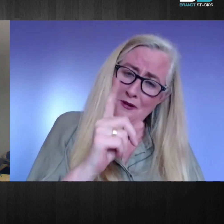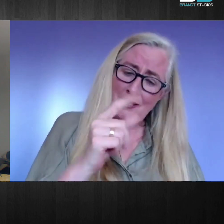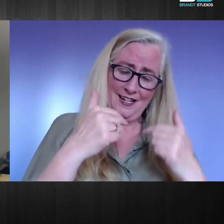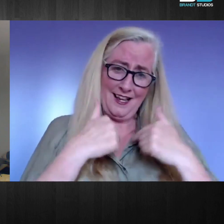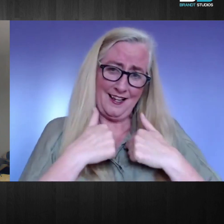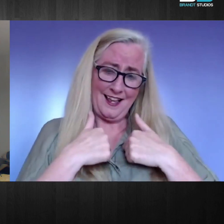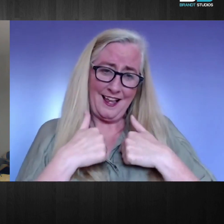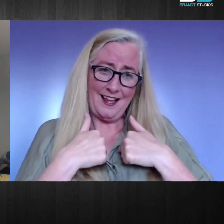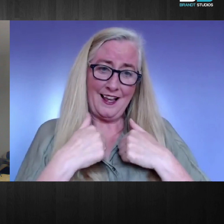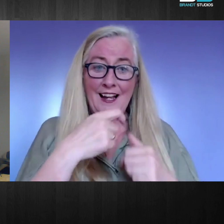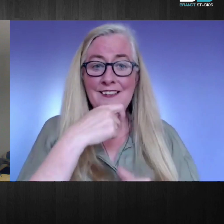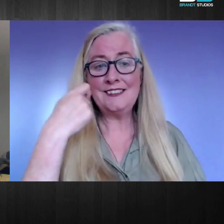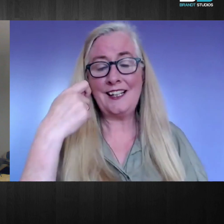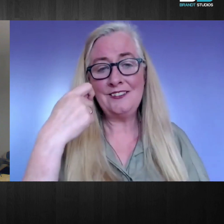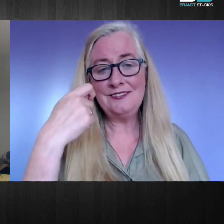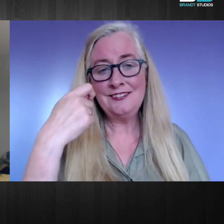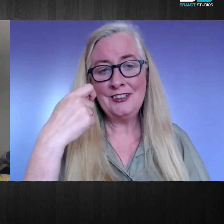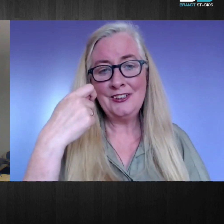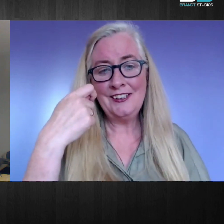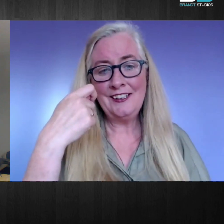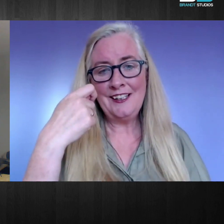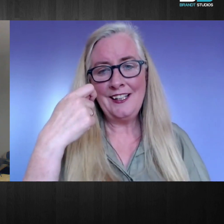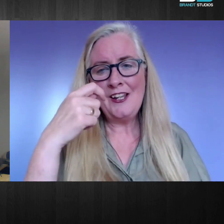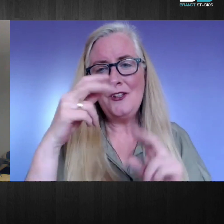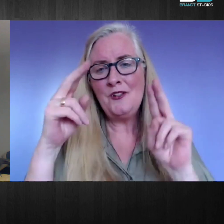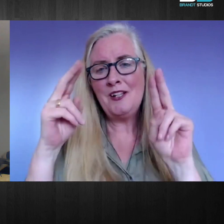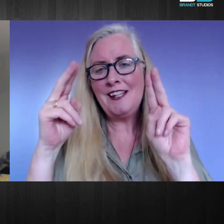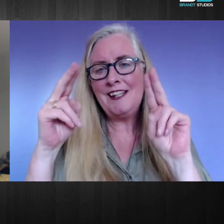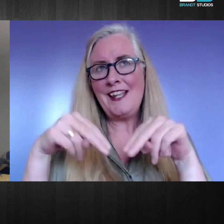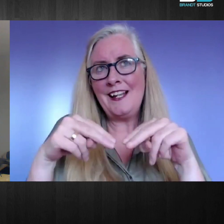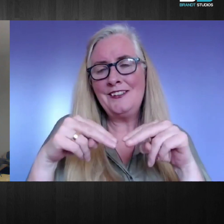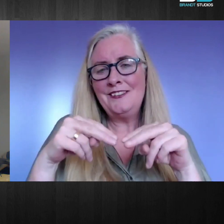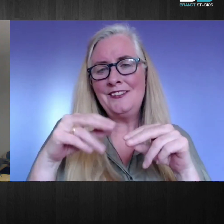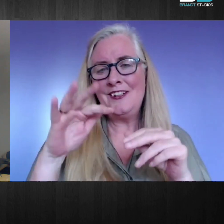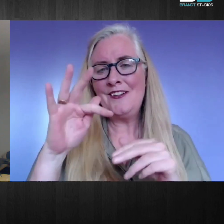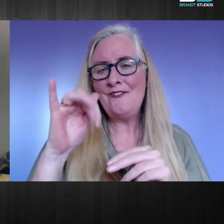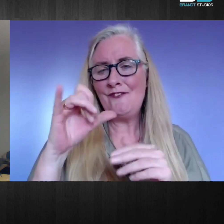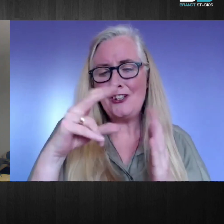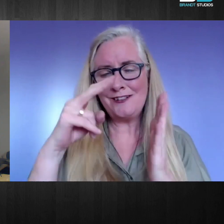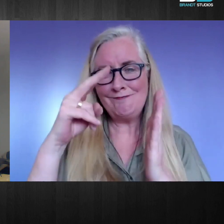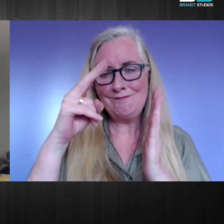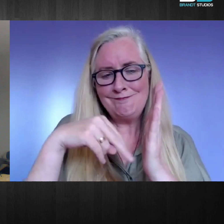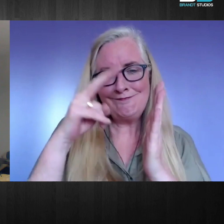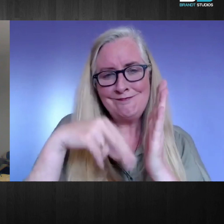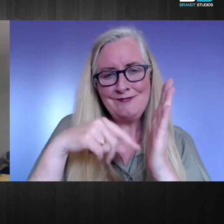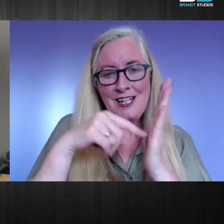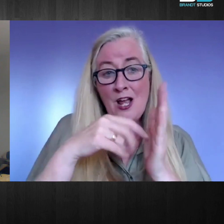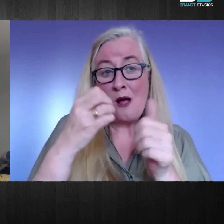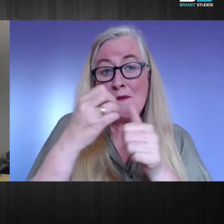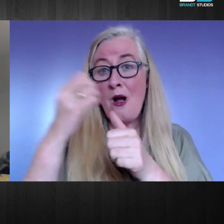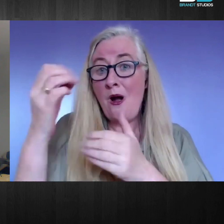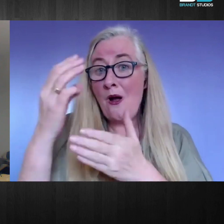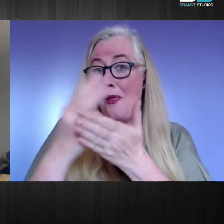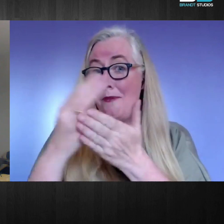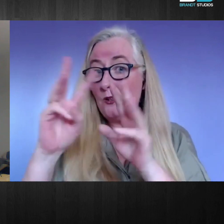truth to reading fiction, which is that there's other parts of the world that think differently to you. There's other people outside of what's in your own